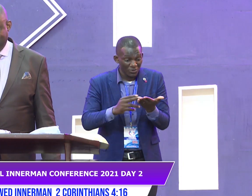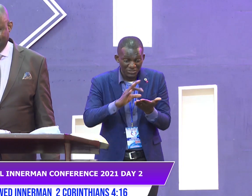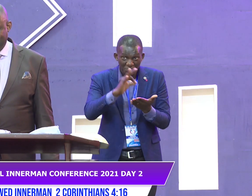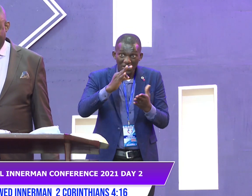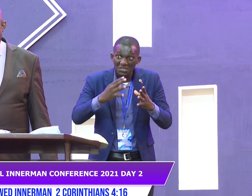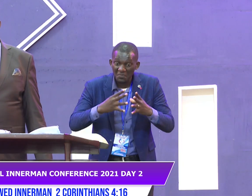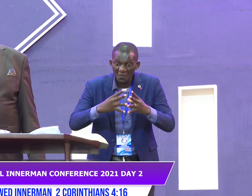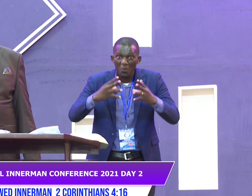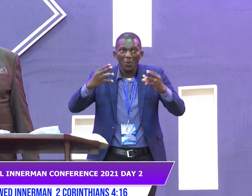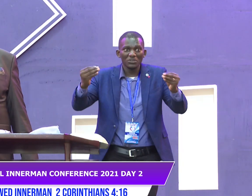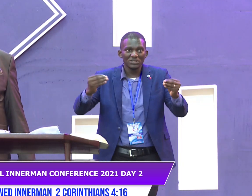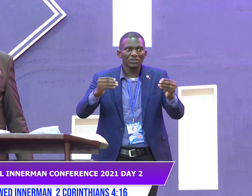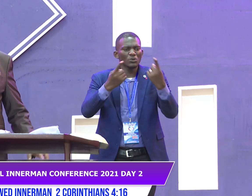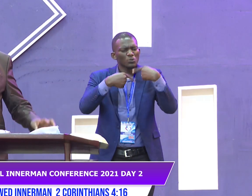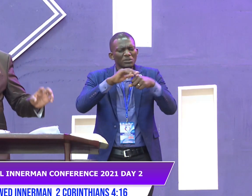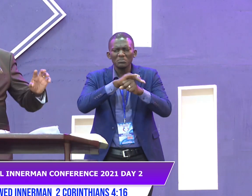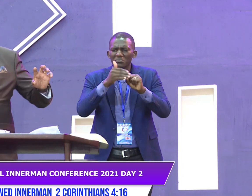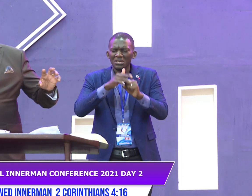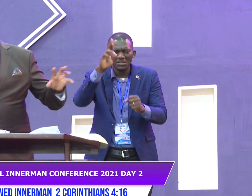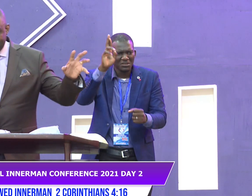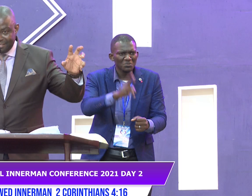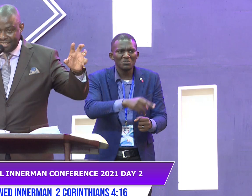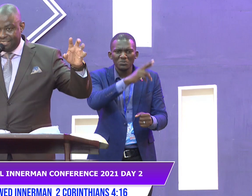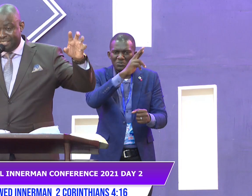the decisions that we make,